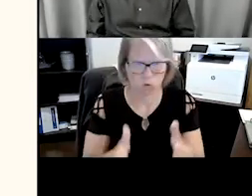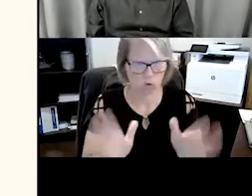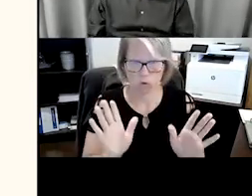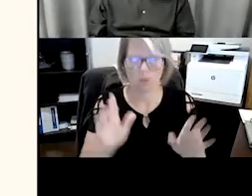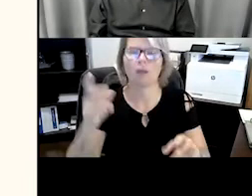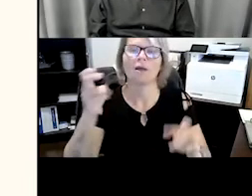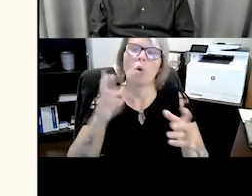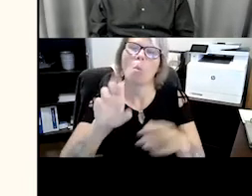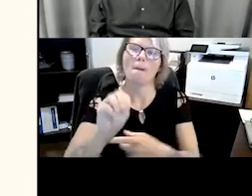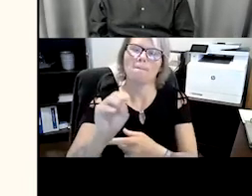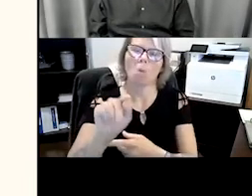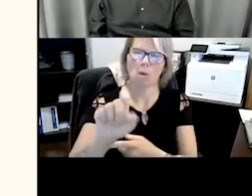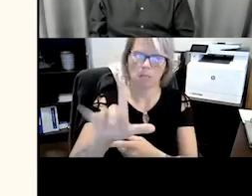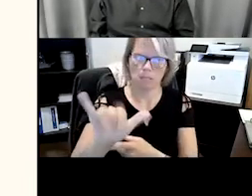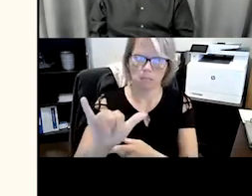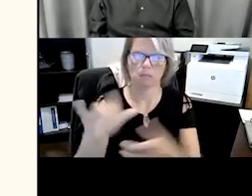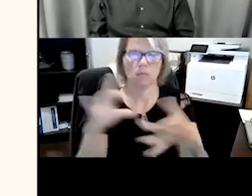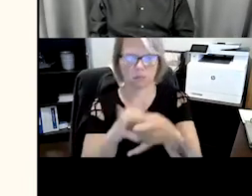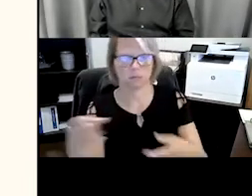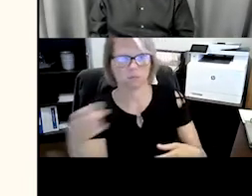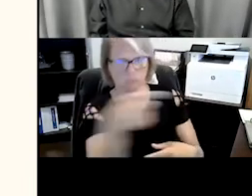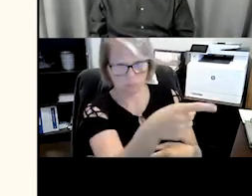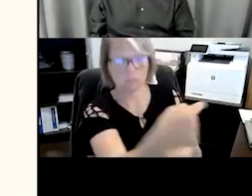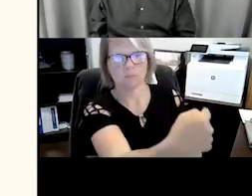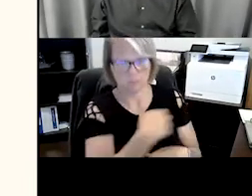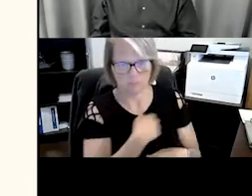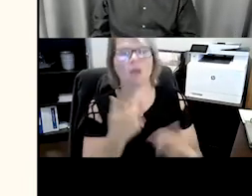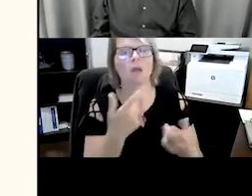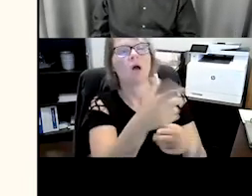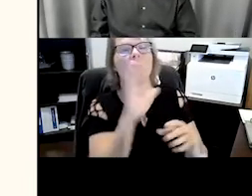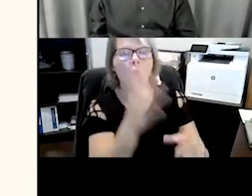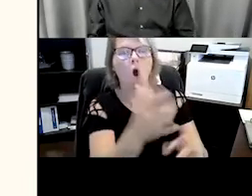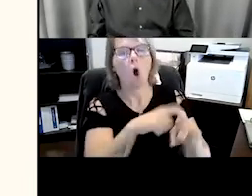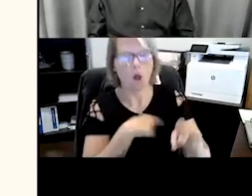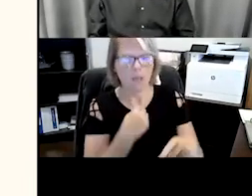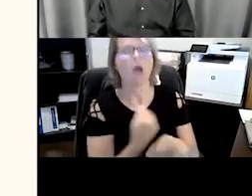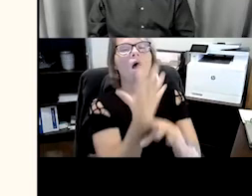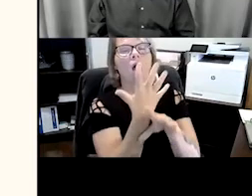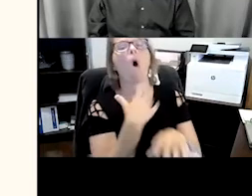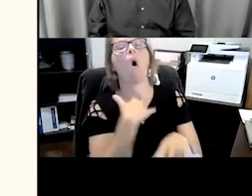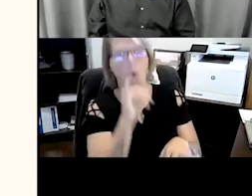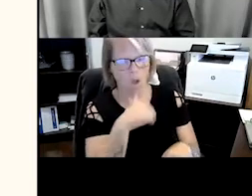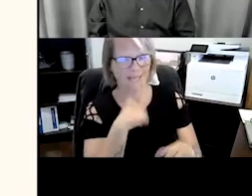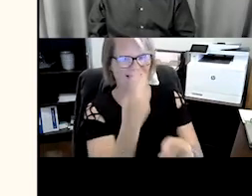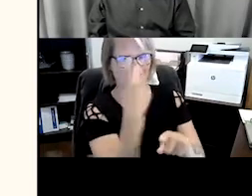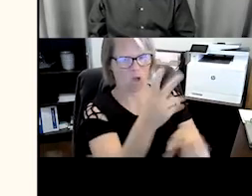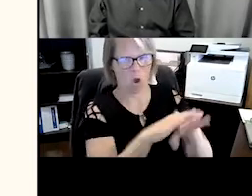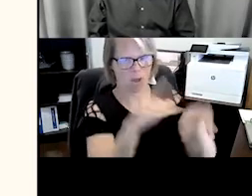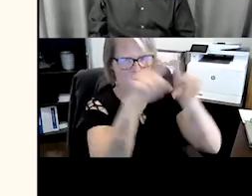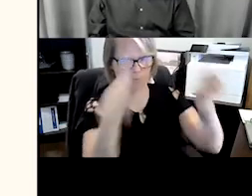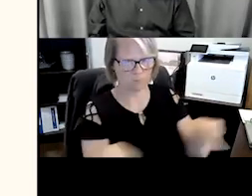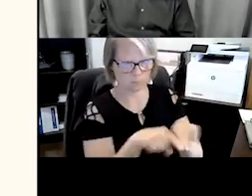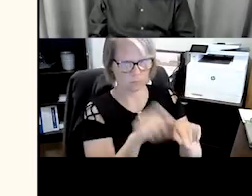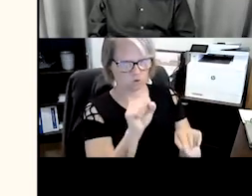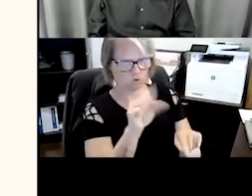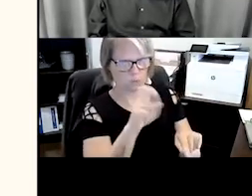an interpreter. You won't see the interpreter because you'll be on the phone, right? So the interpreter will connect to our